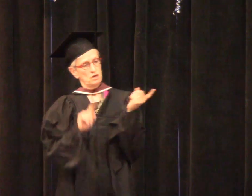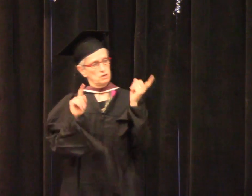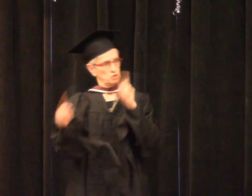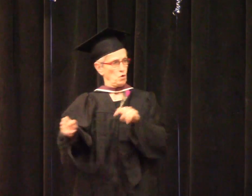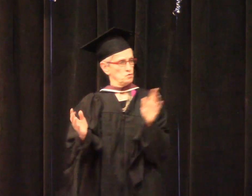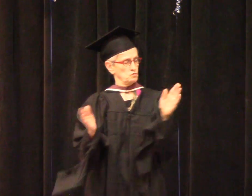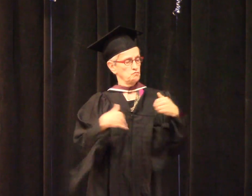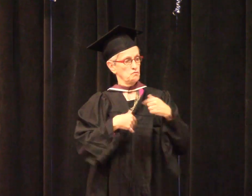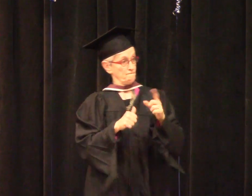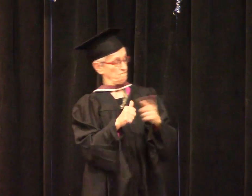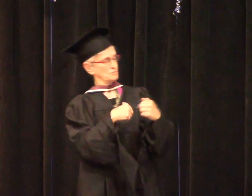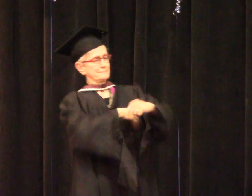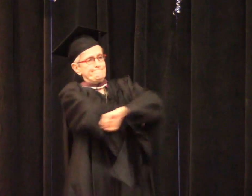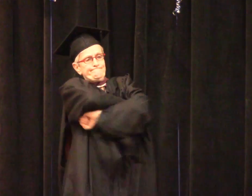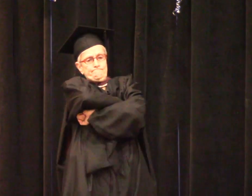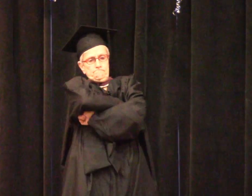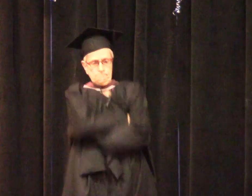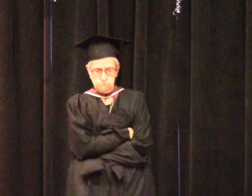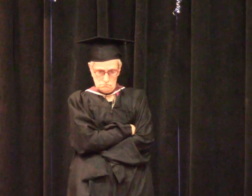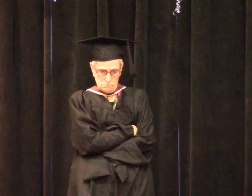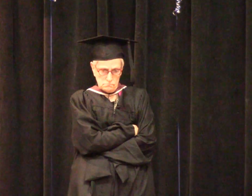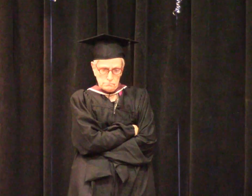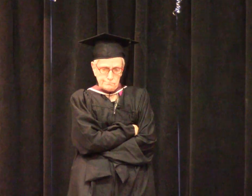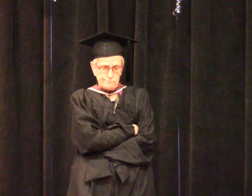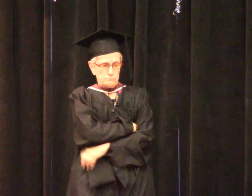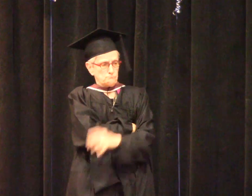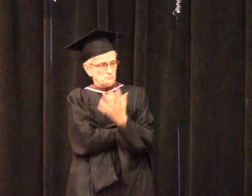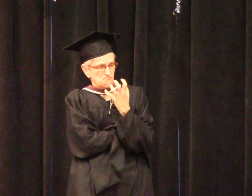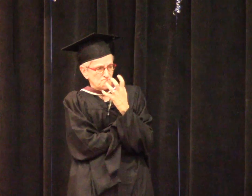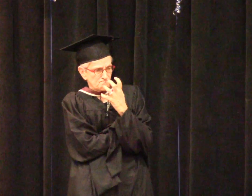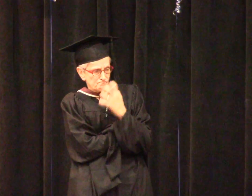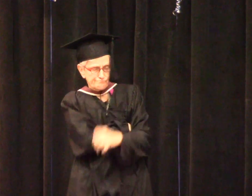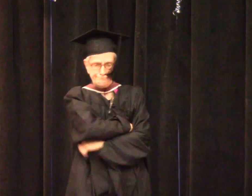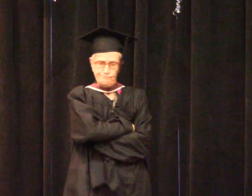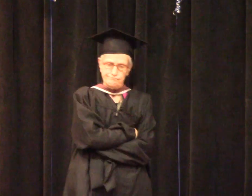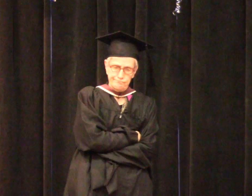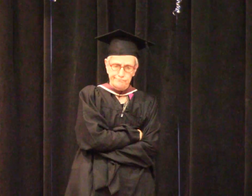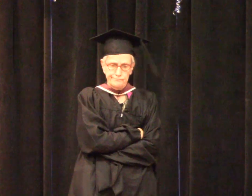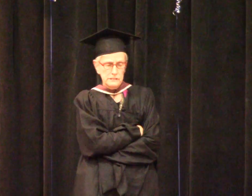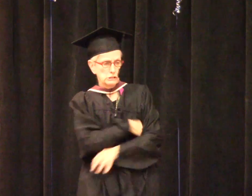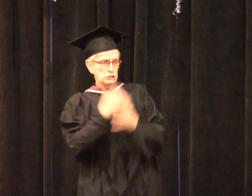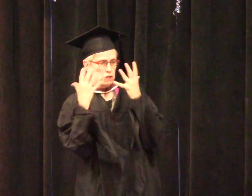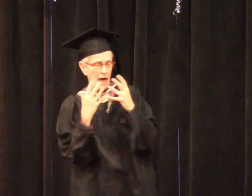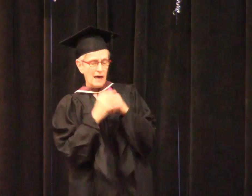brother. Frustrated, little girl goes and sulks in her room.